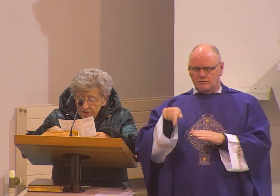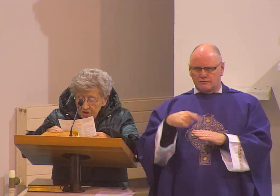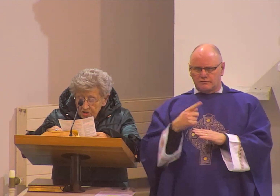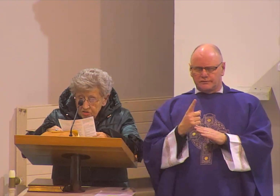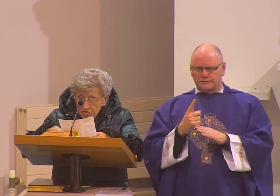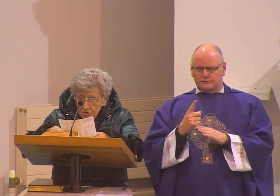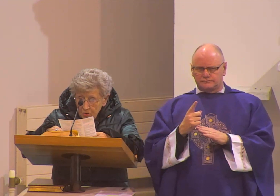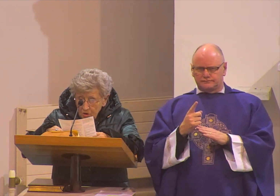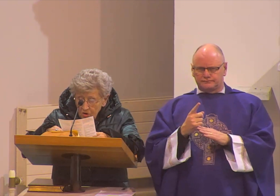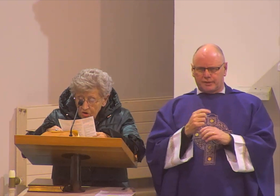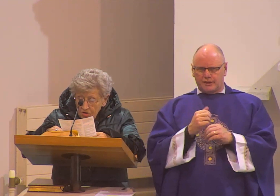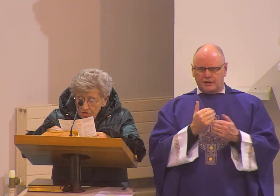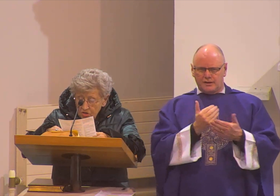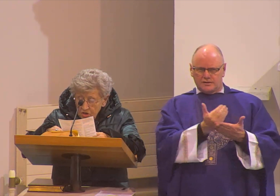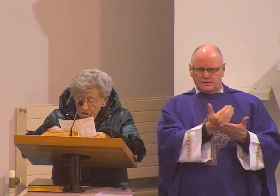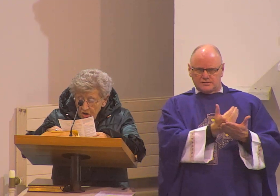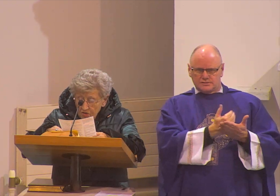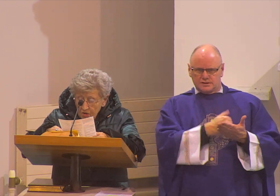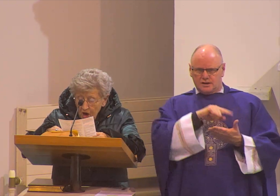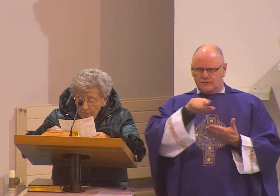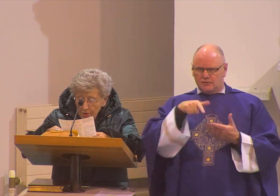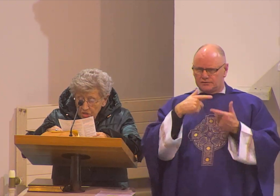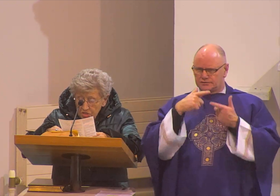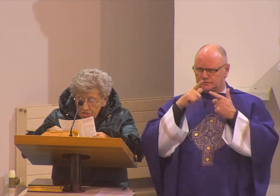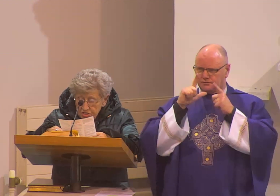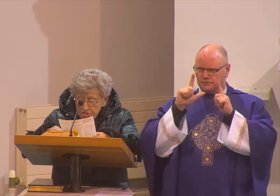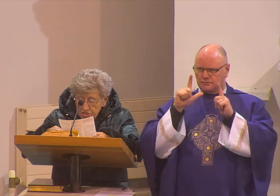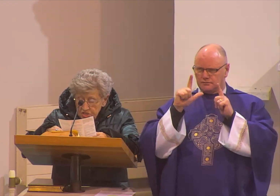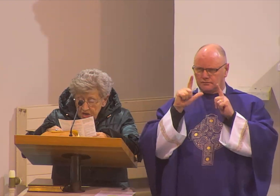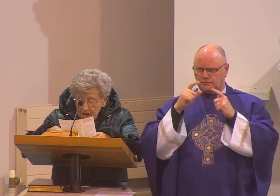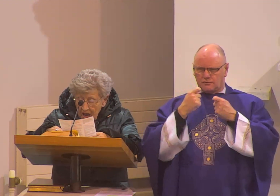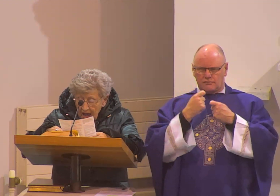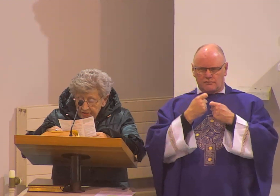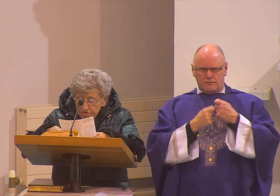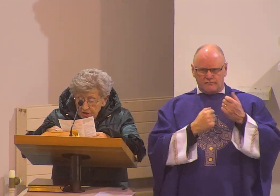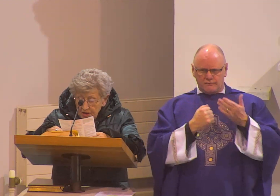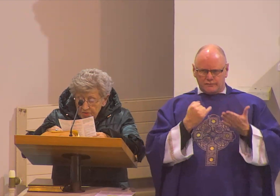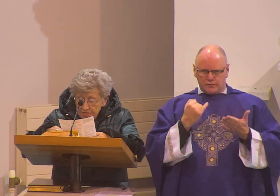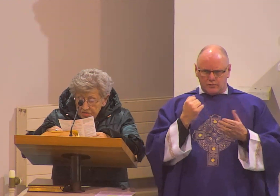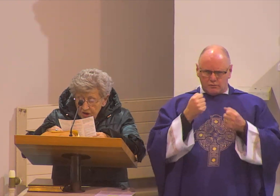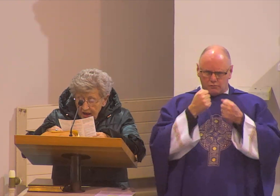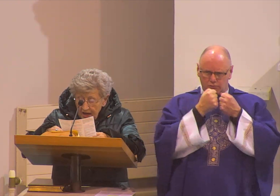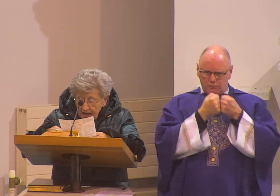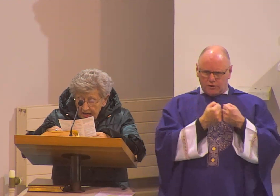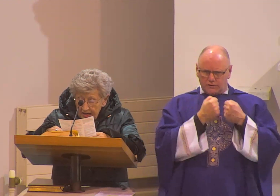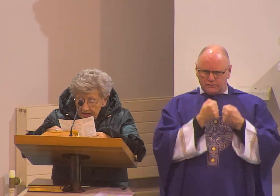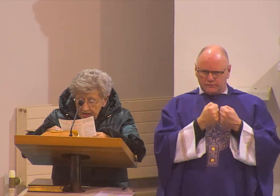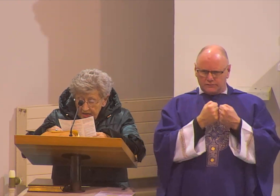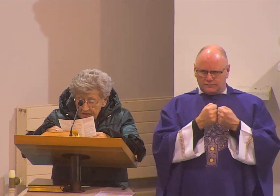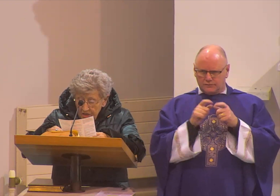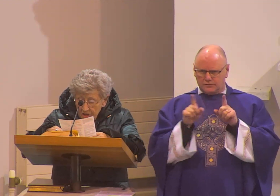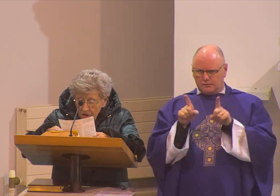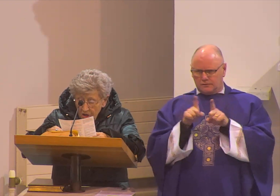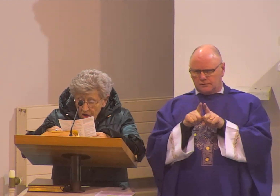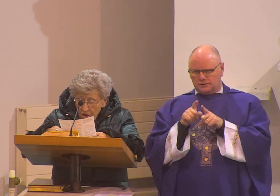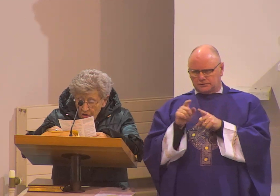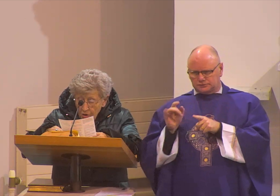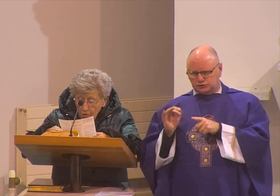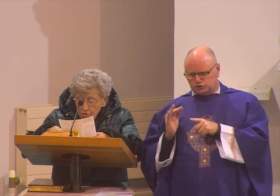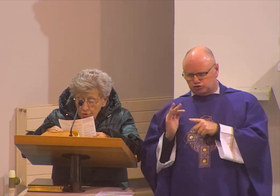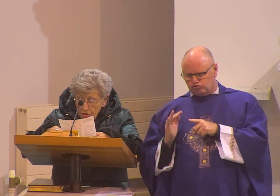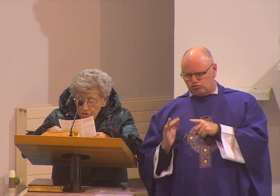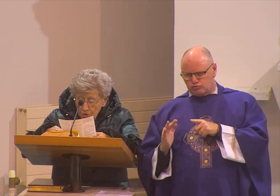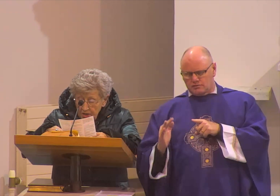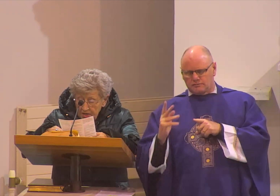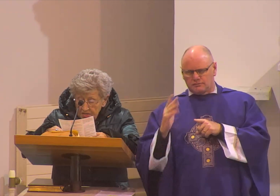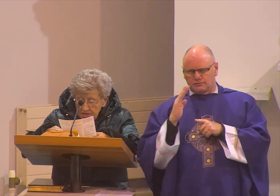Deliver us, O Lord, from our bondage as streams in dry land. Those